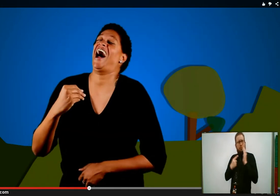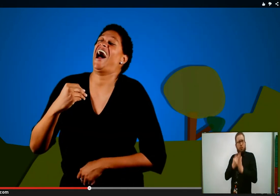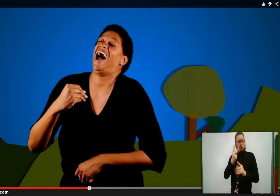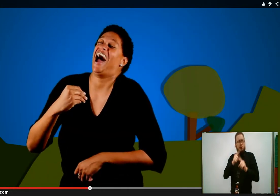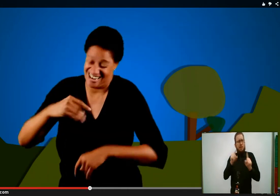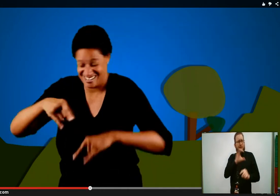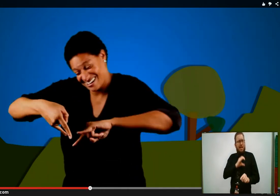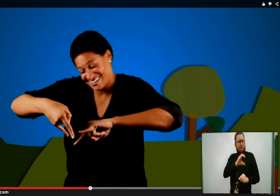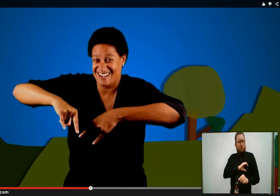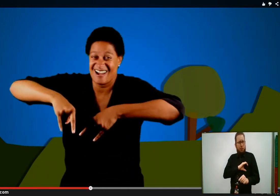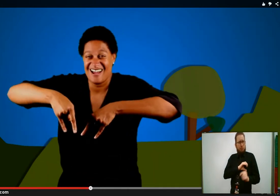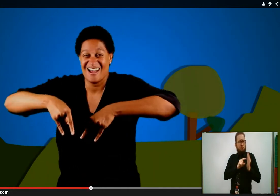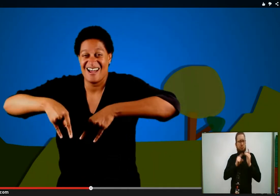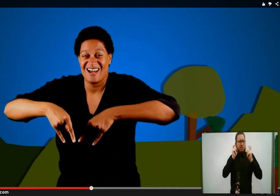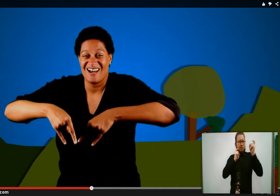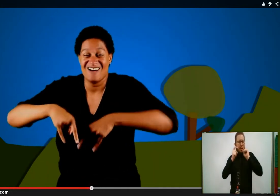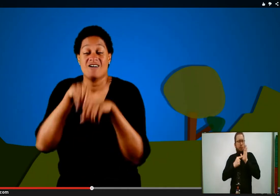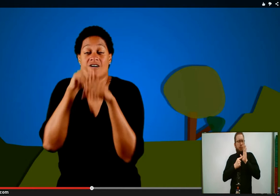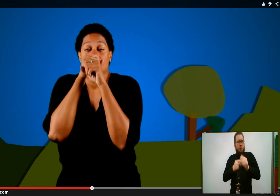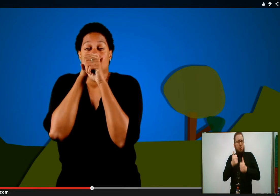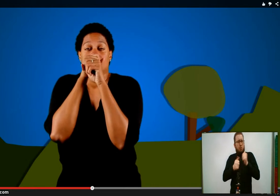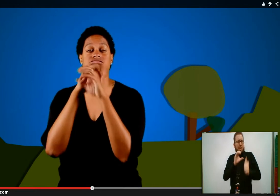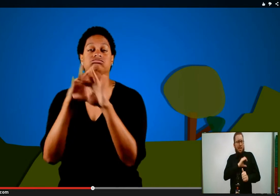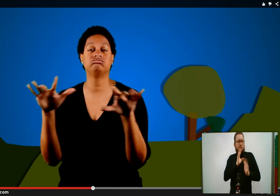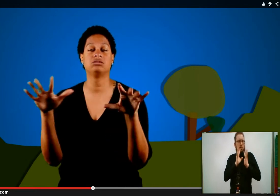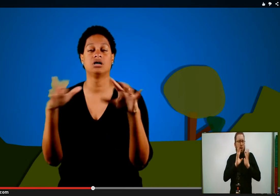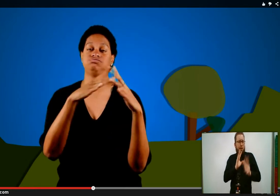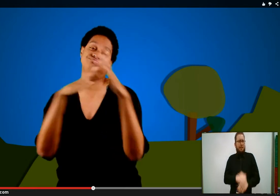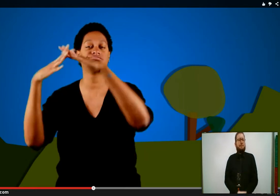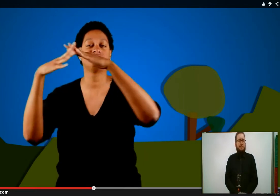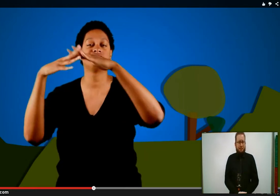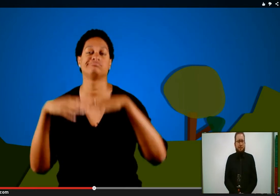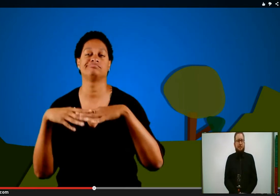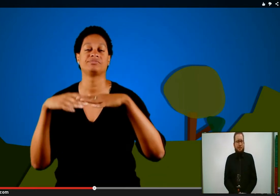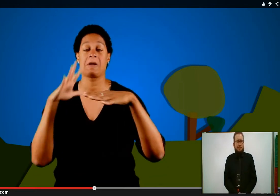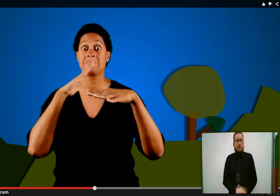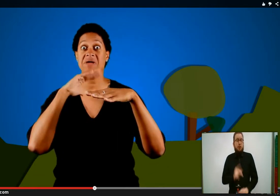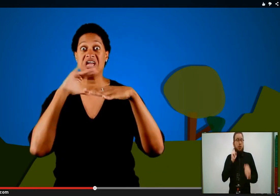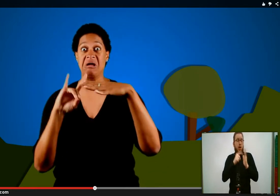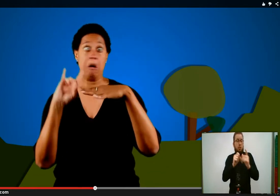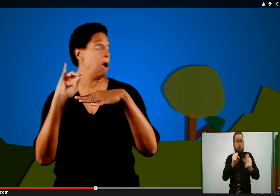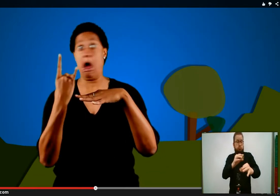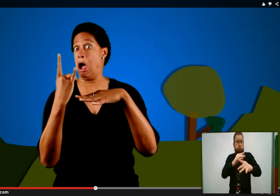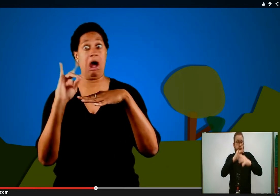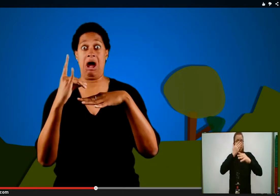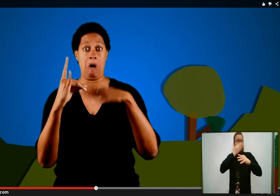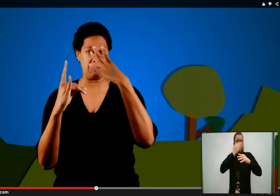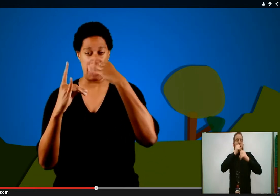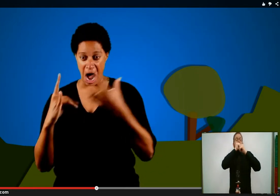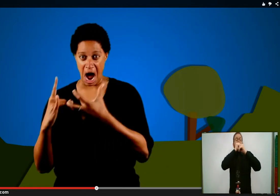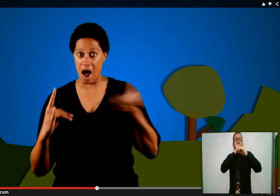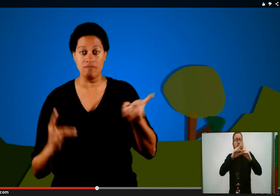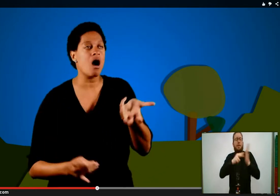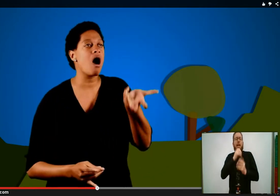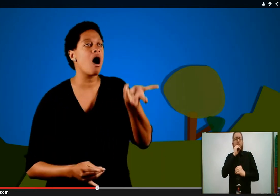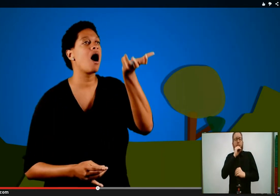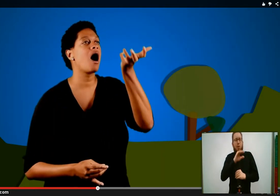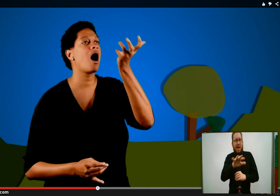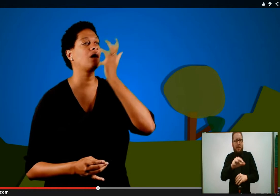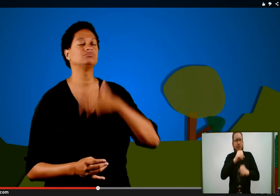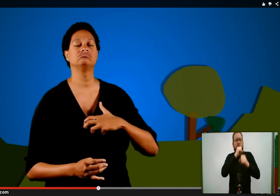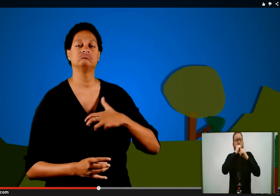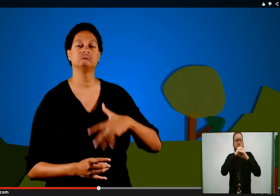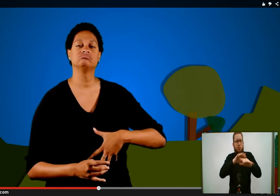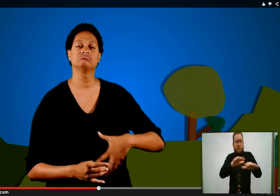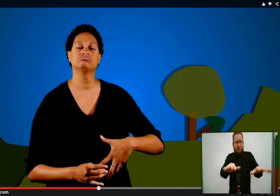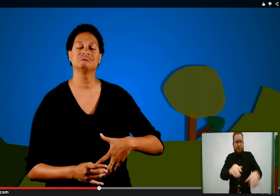That shows like the role shifting to show the two different characters. Change their expressions and it shows which character is talking. You notice this here again,